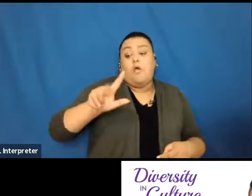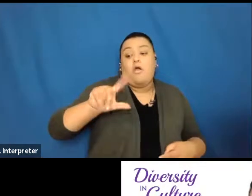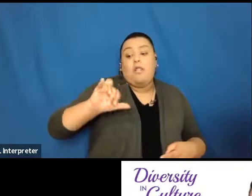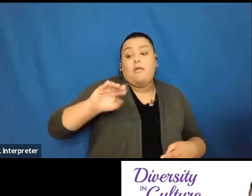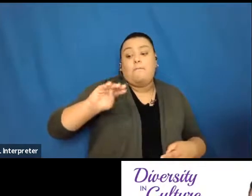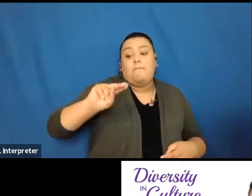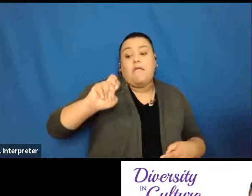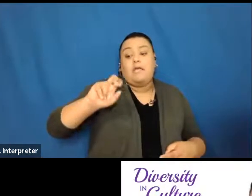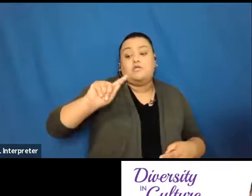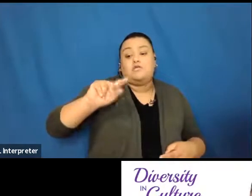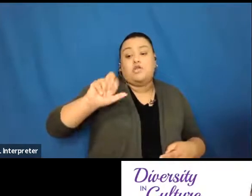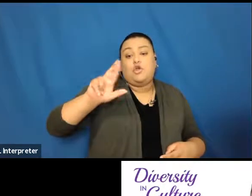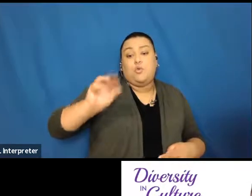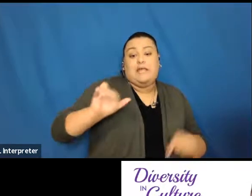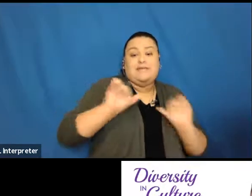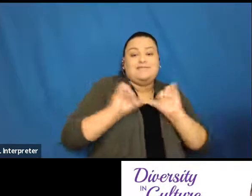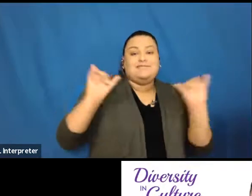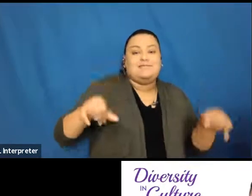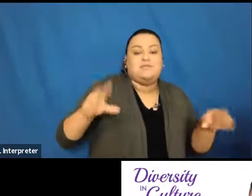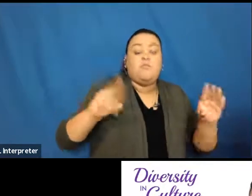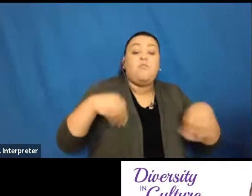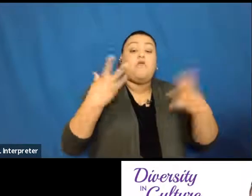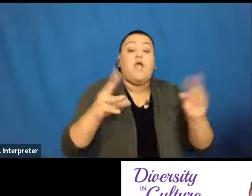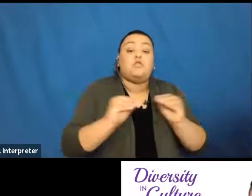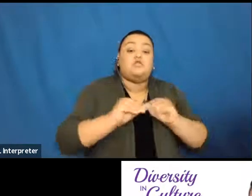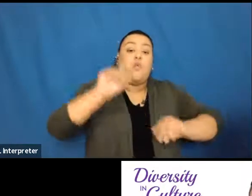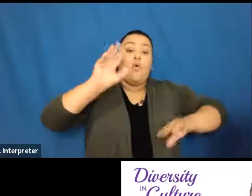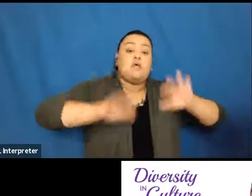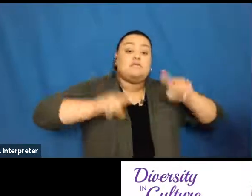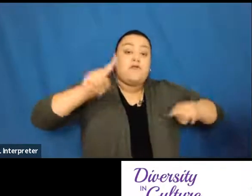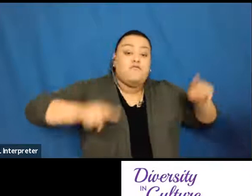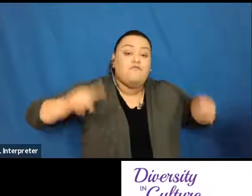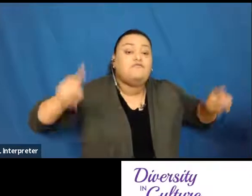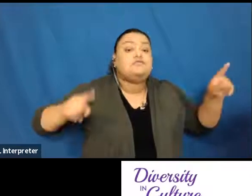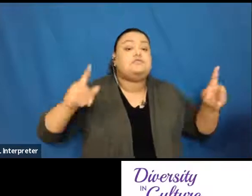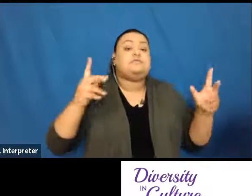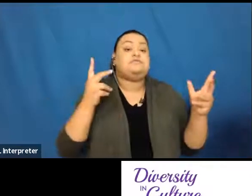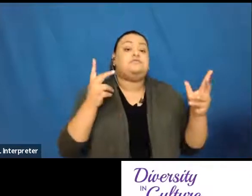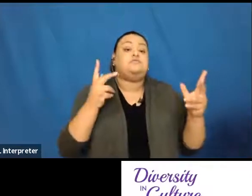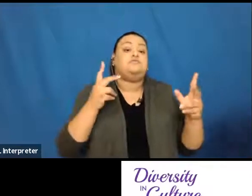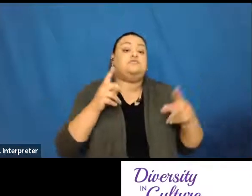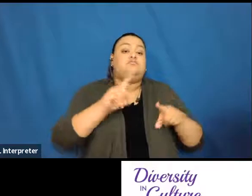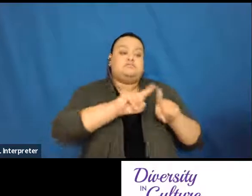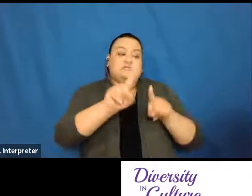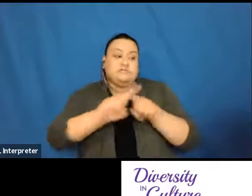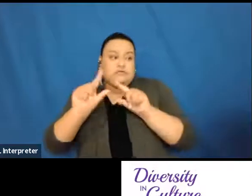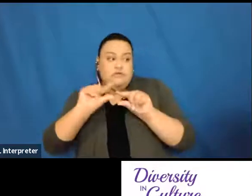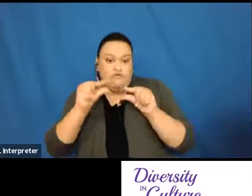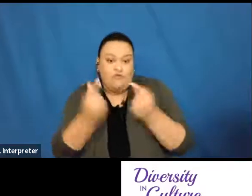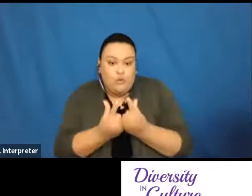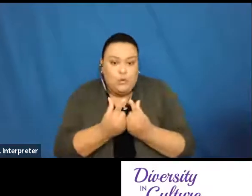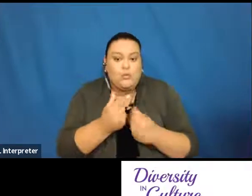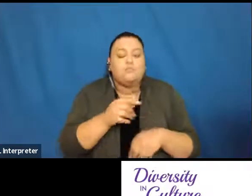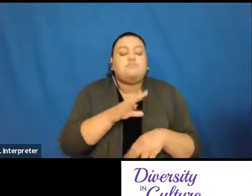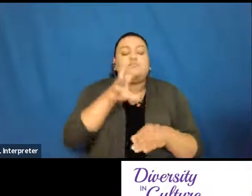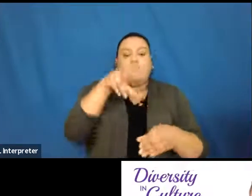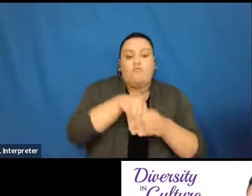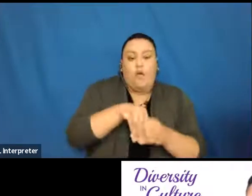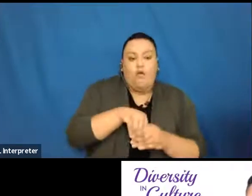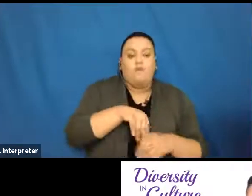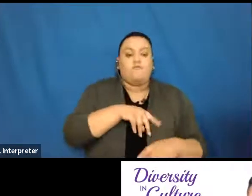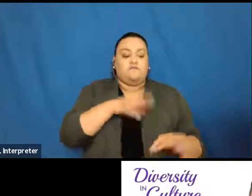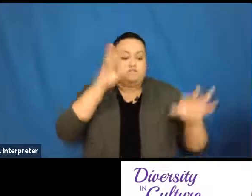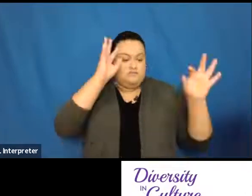allows more diversity of thought, more different groups and they get involved with the actual deciding,